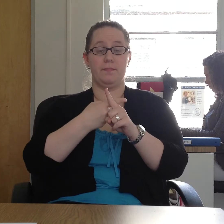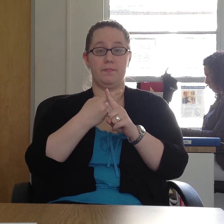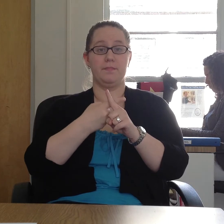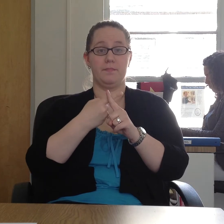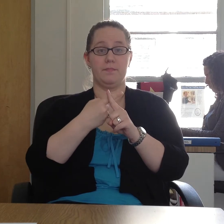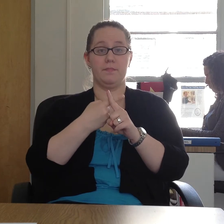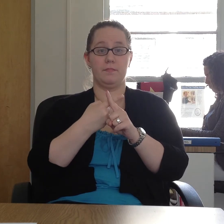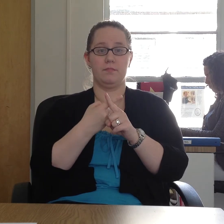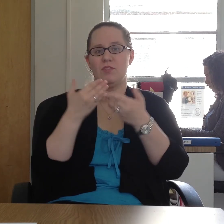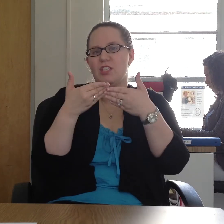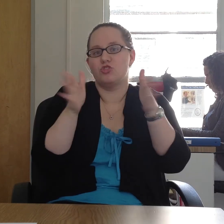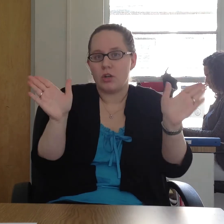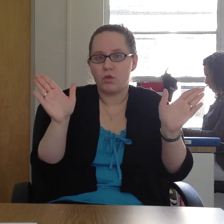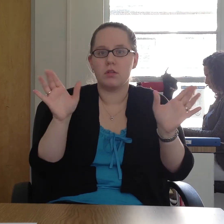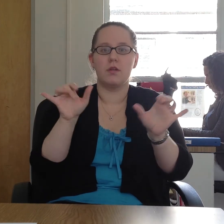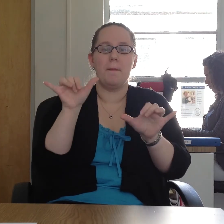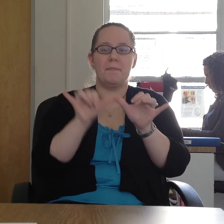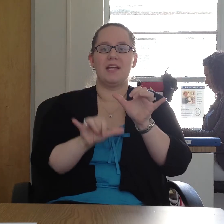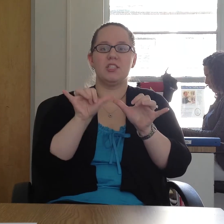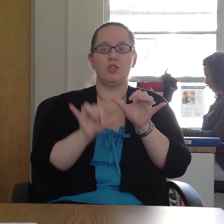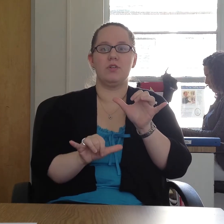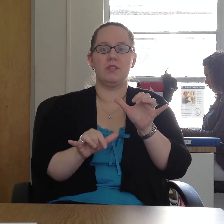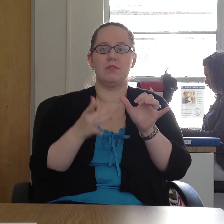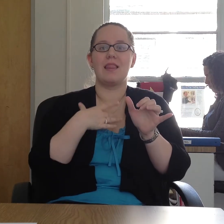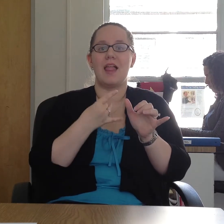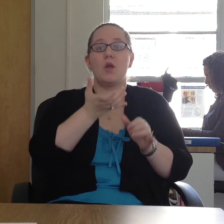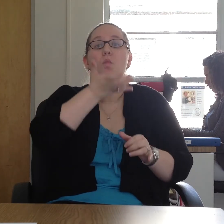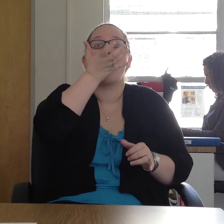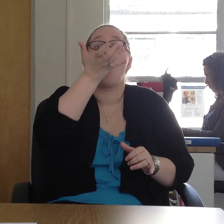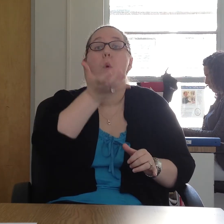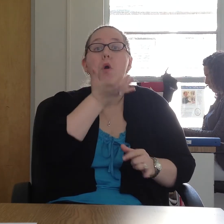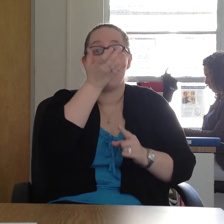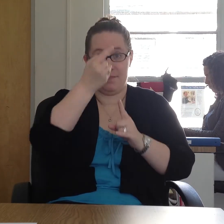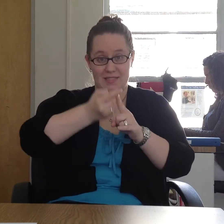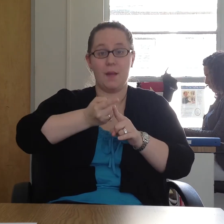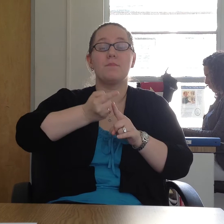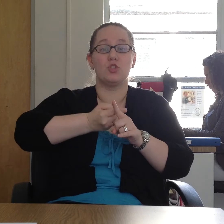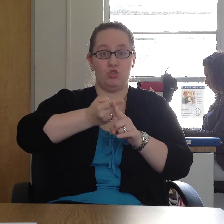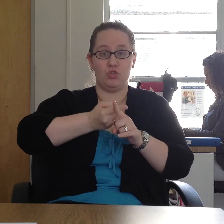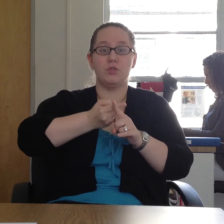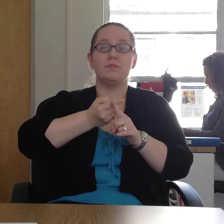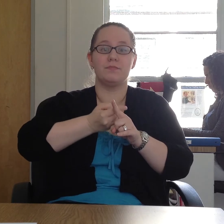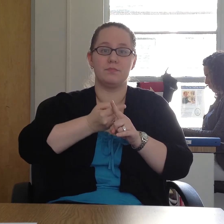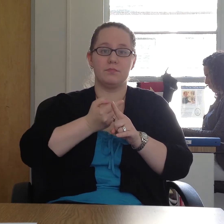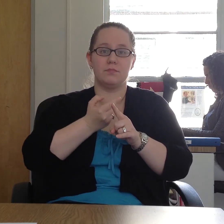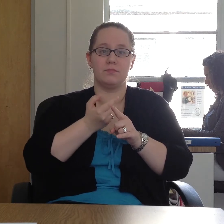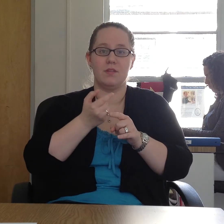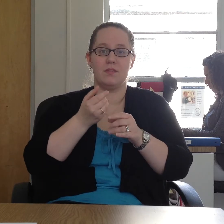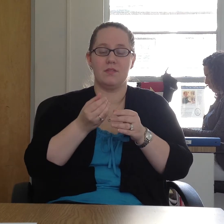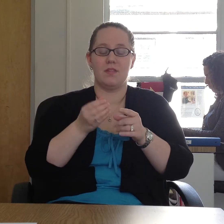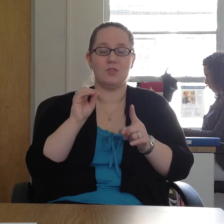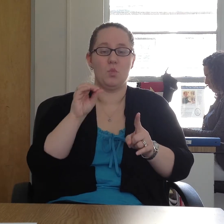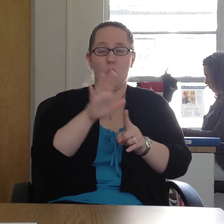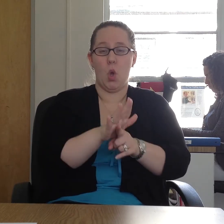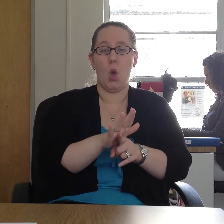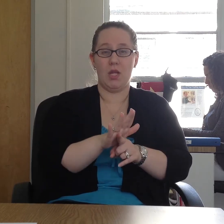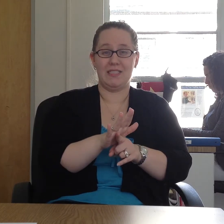In general, bacteria prefer warm temperatures. Those that cause disease and human growth